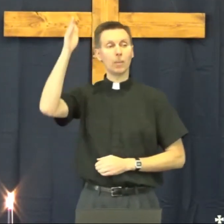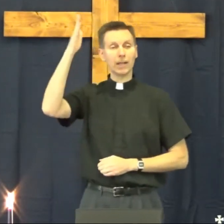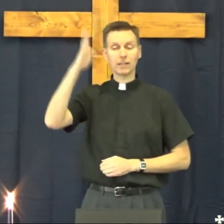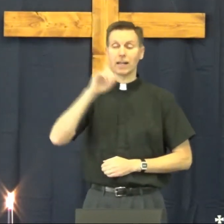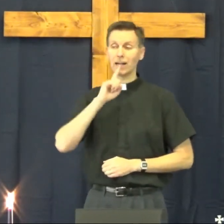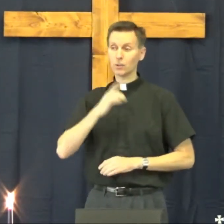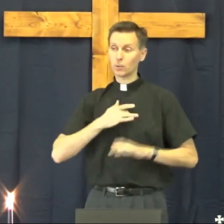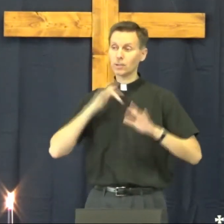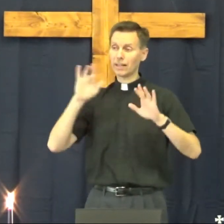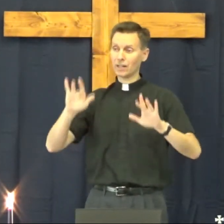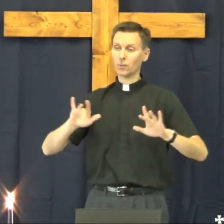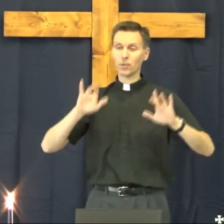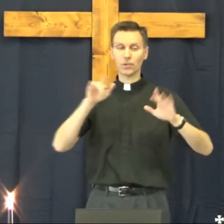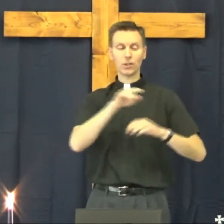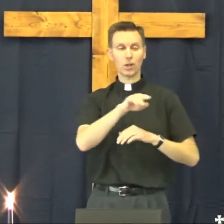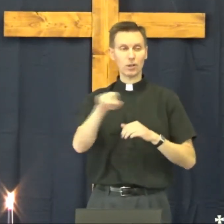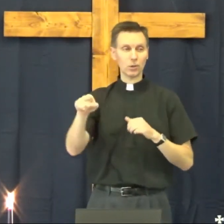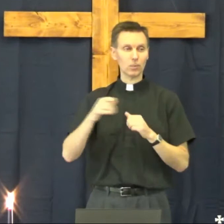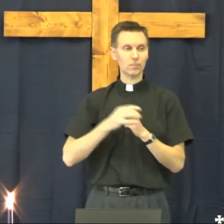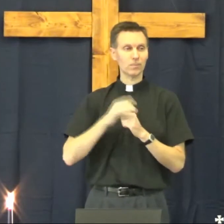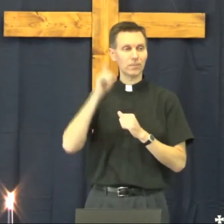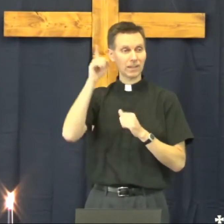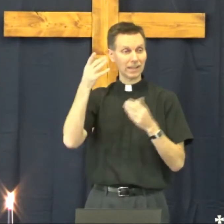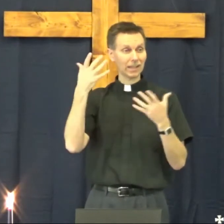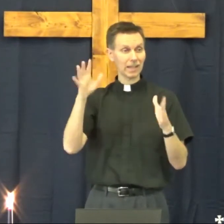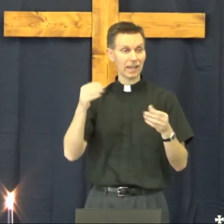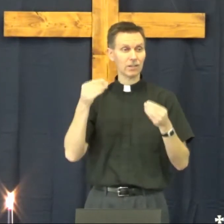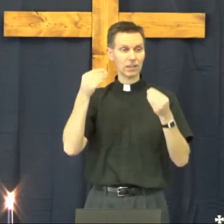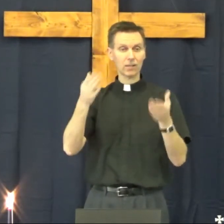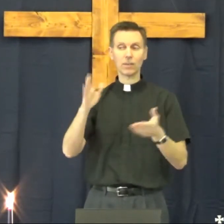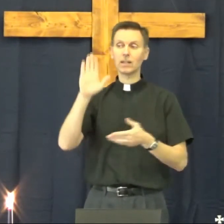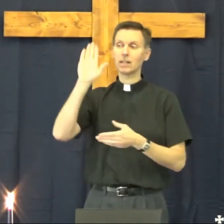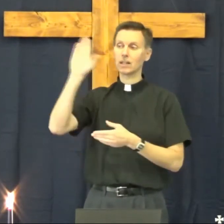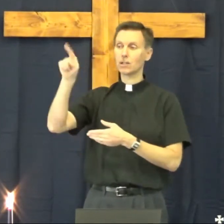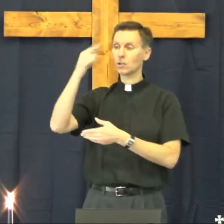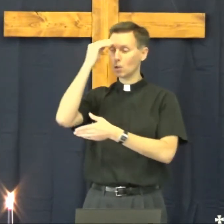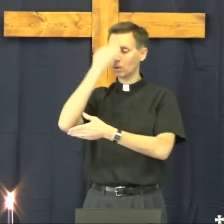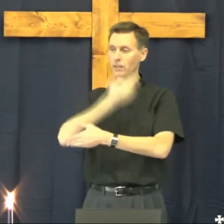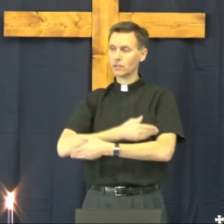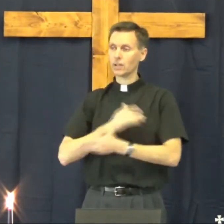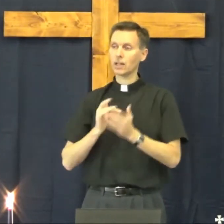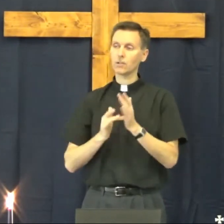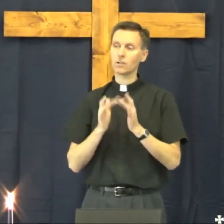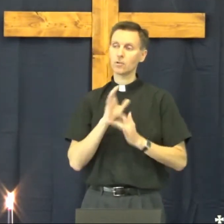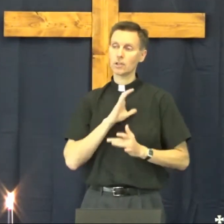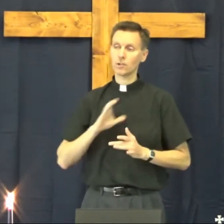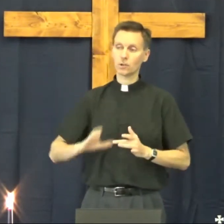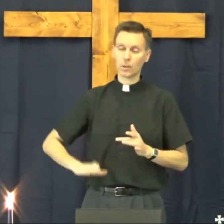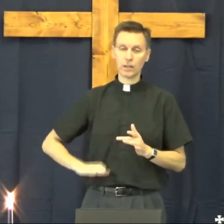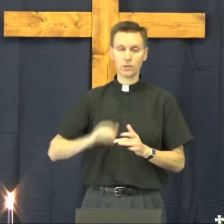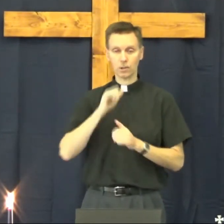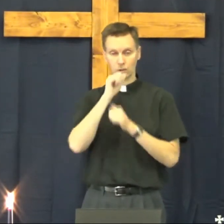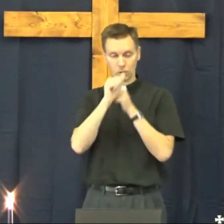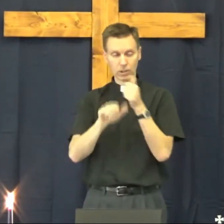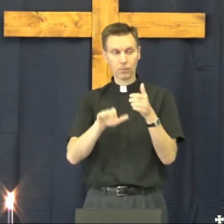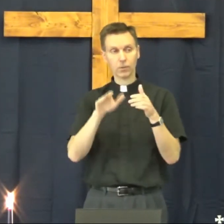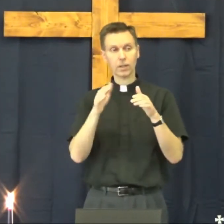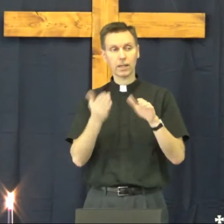Almighty God truly has mercy on you. He has given his only Son, Jesus Christ, to suffer and